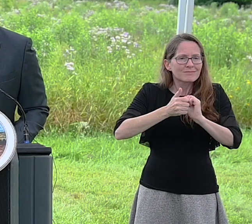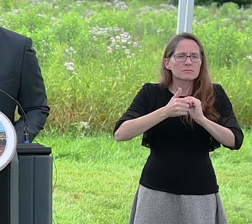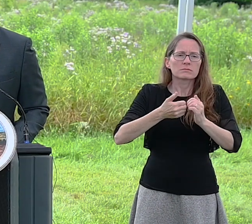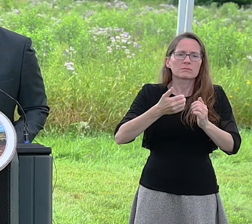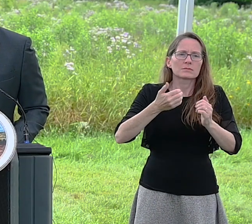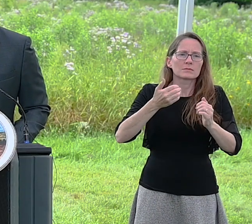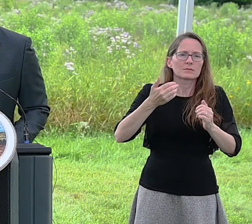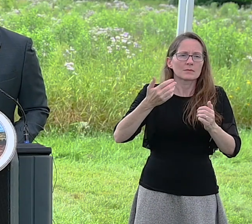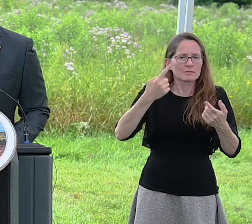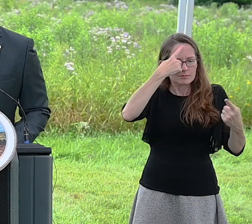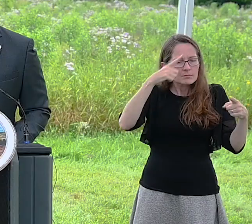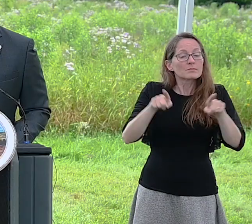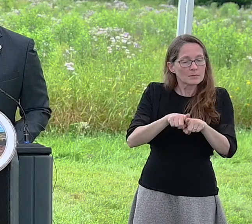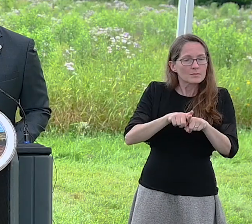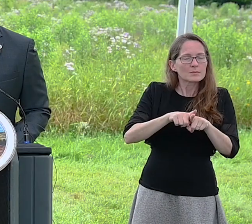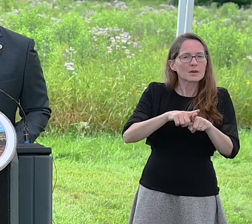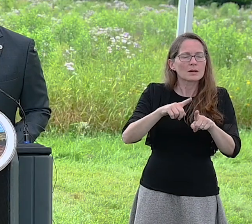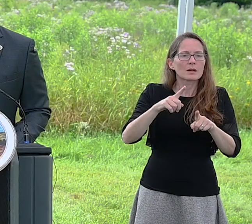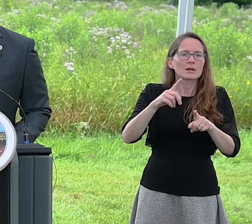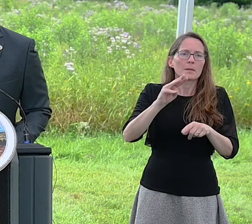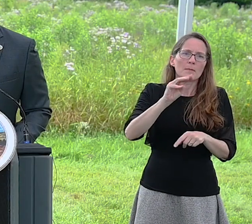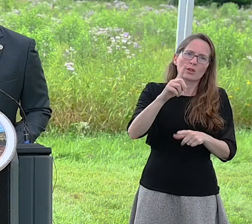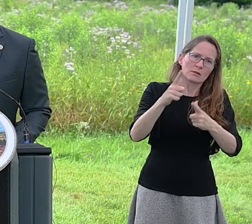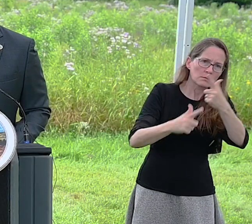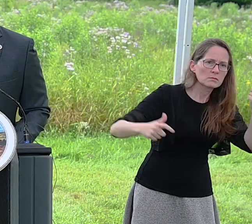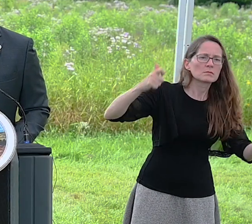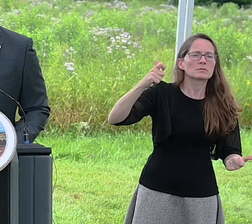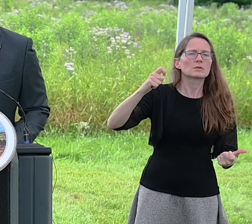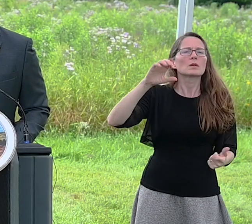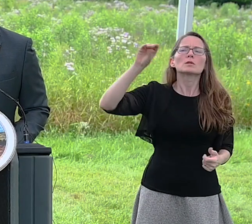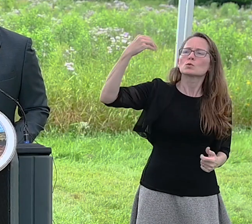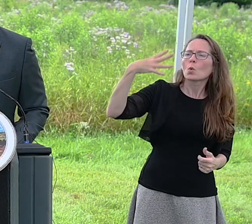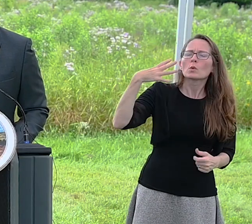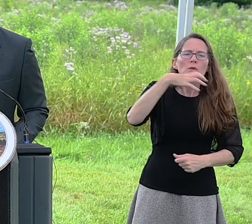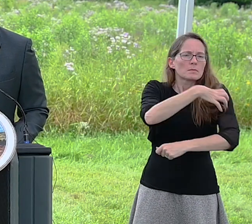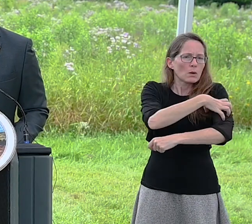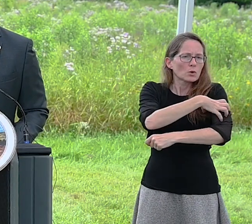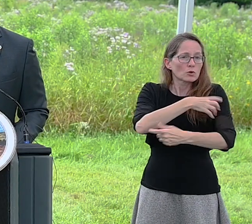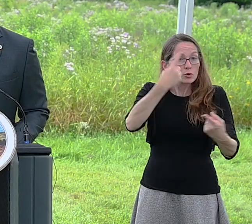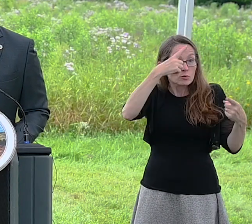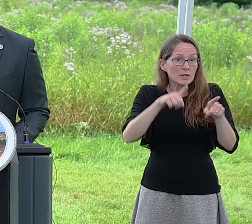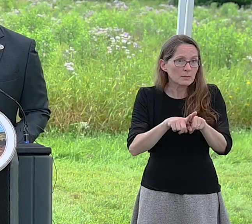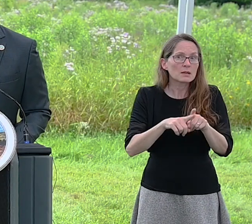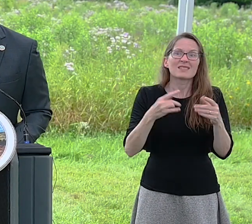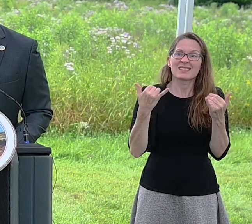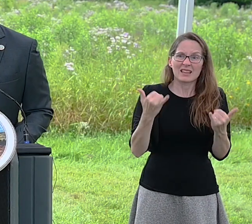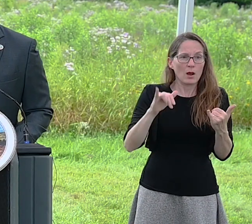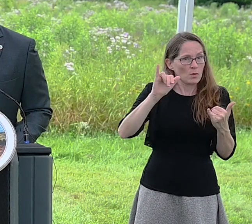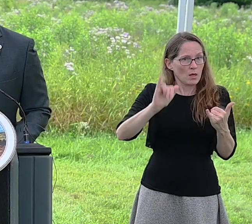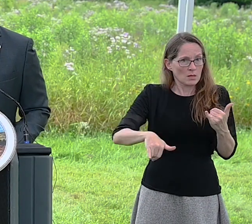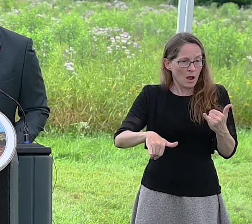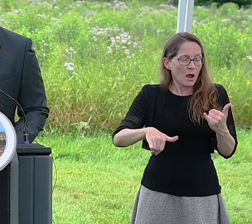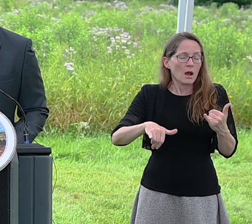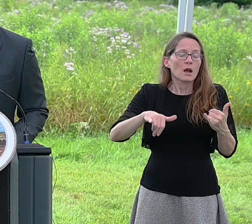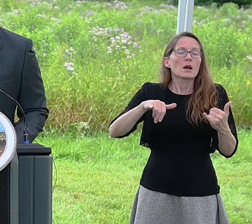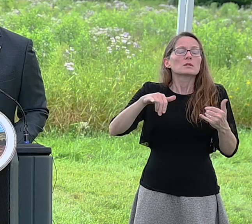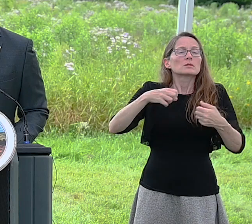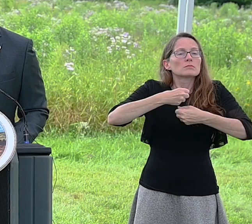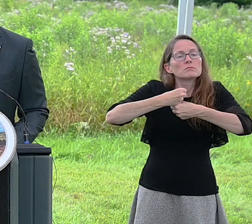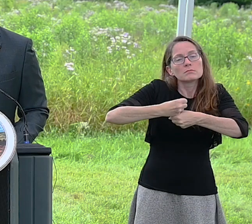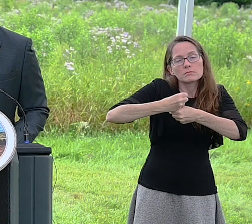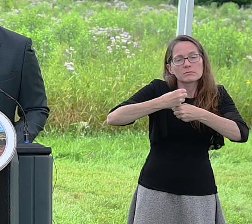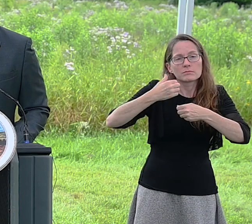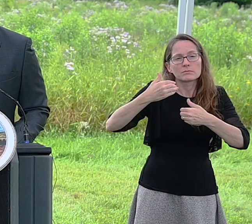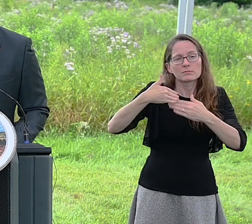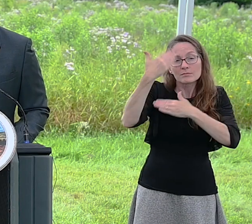agreement. And the solar energy from this PPA now generates over half of the electricity used in county